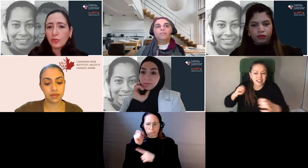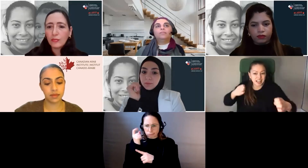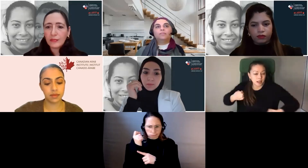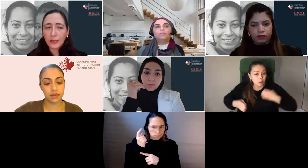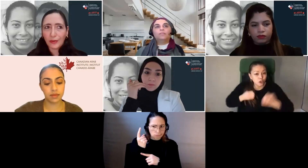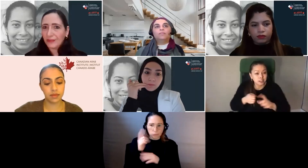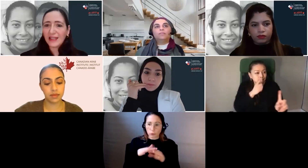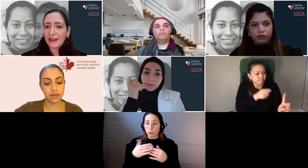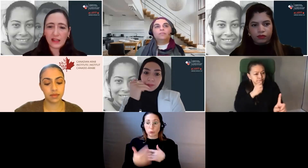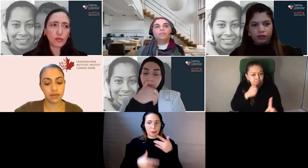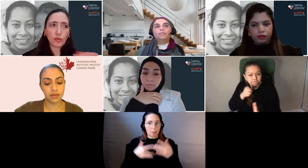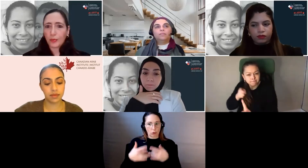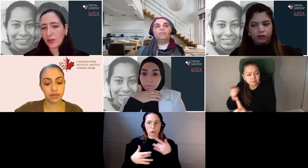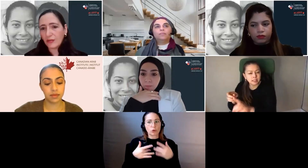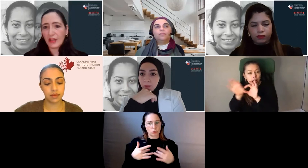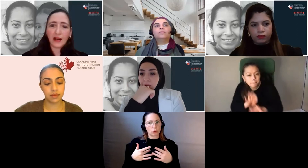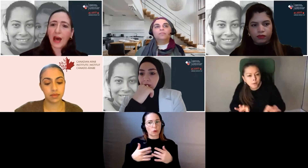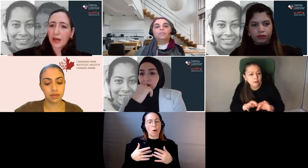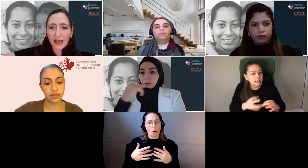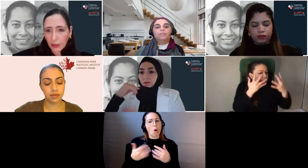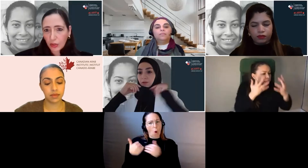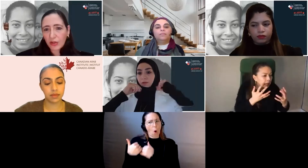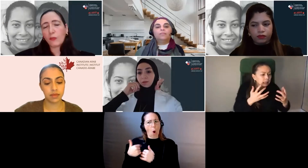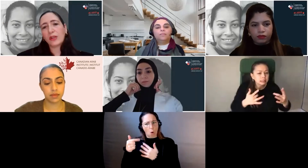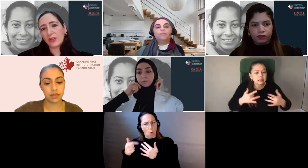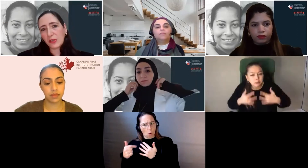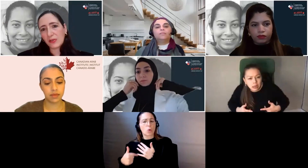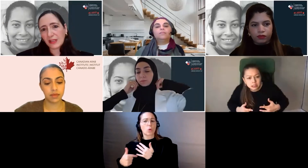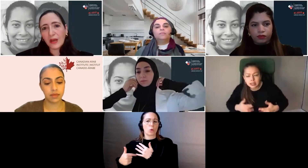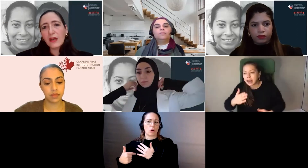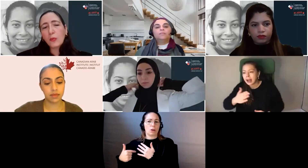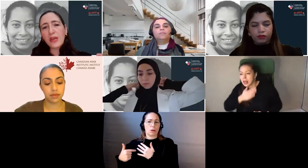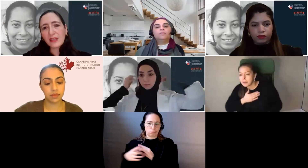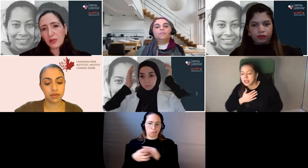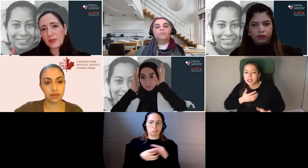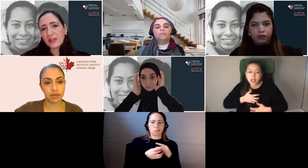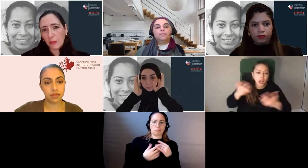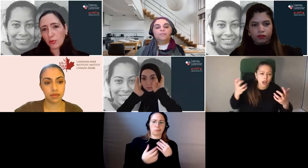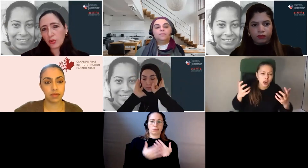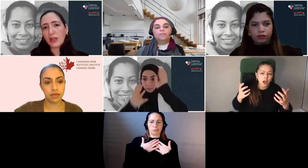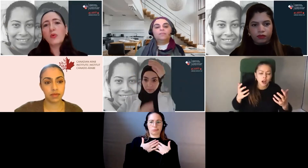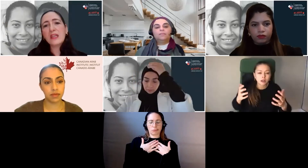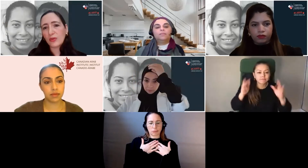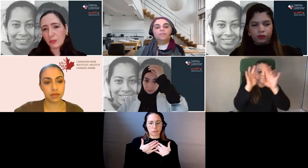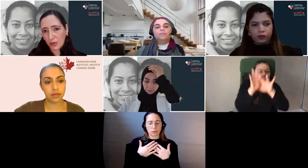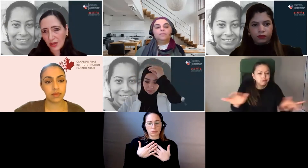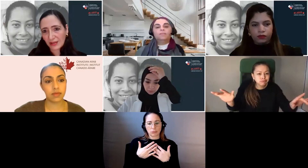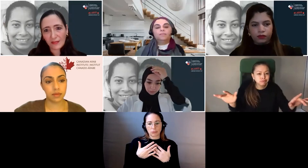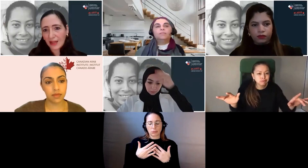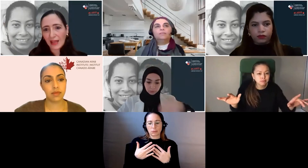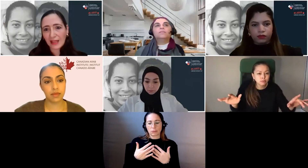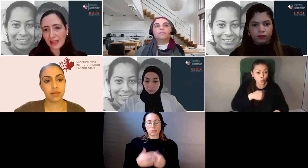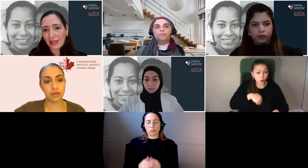want to, sadness or depression, they are outcast and we don't even want to experience them. We experience the emotion that we need to